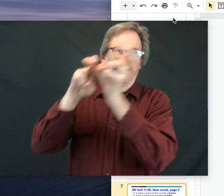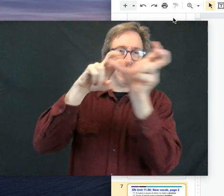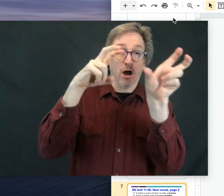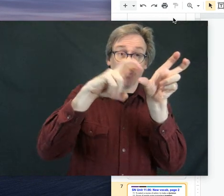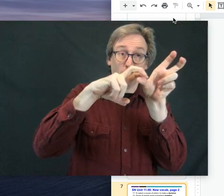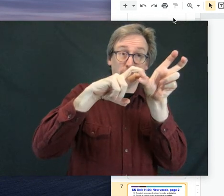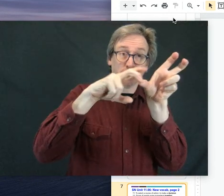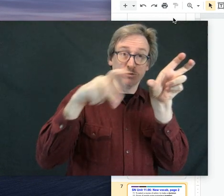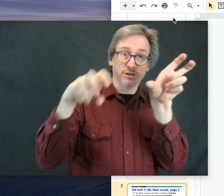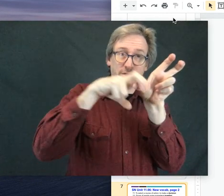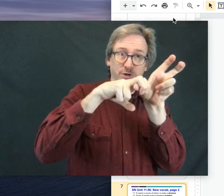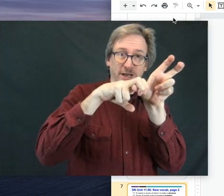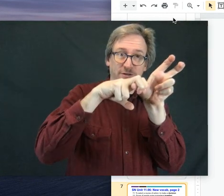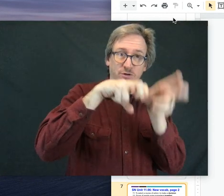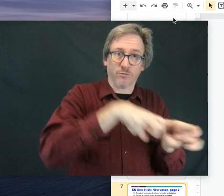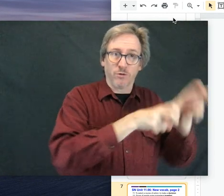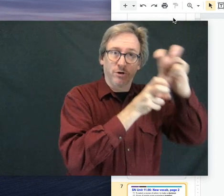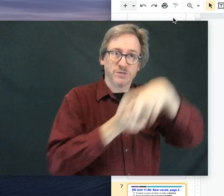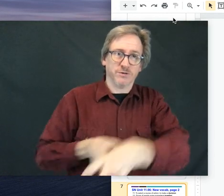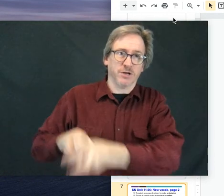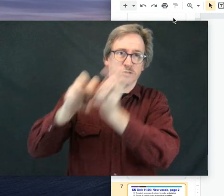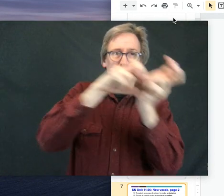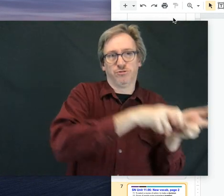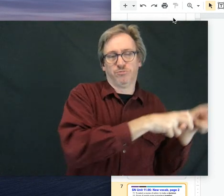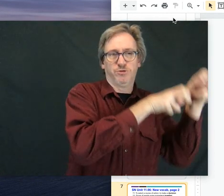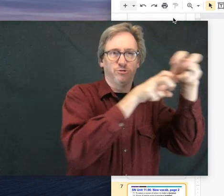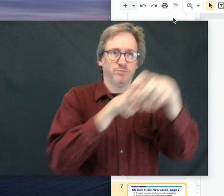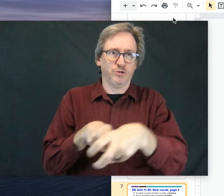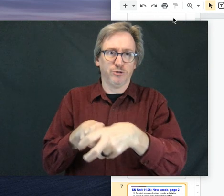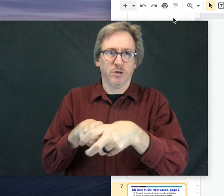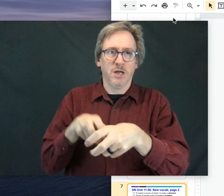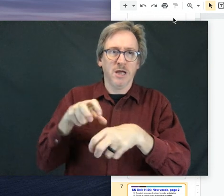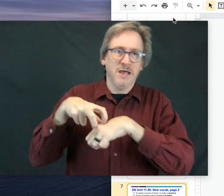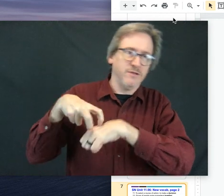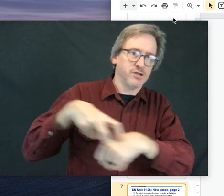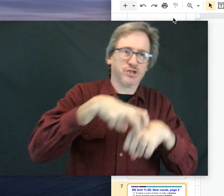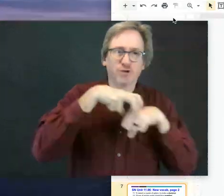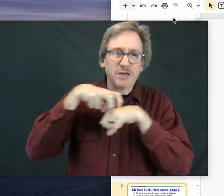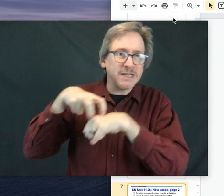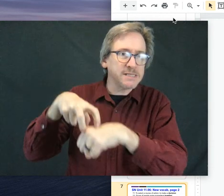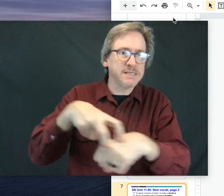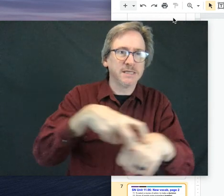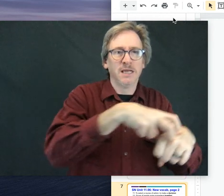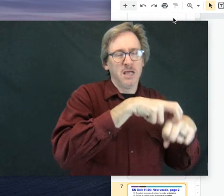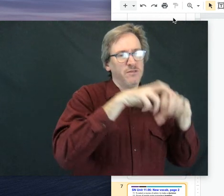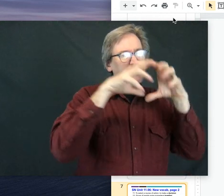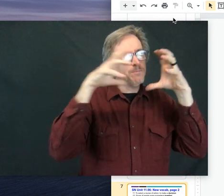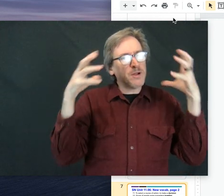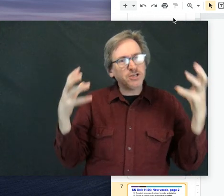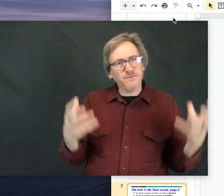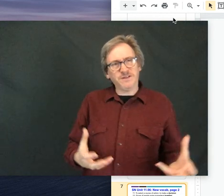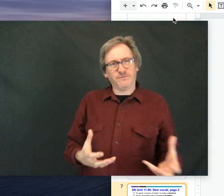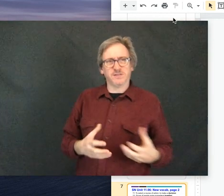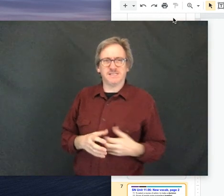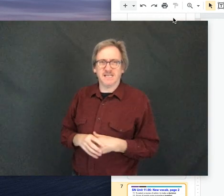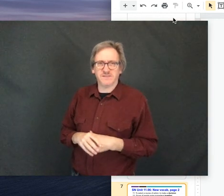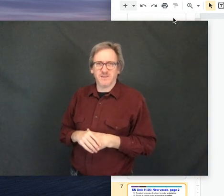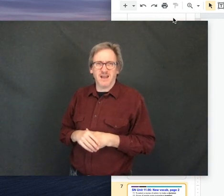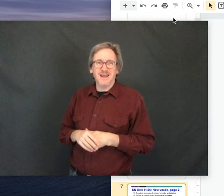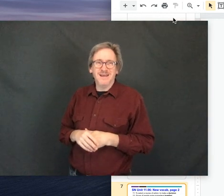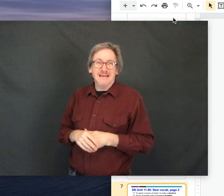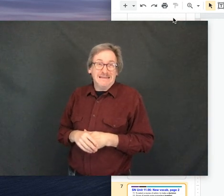for like a roller coaster. You get into the roller coaster and it goes. There's circus. There's a bunch of different